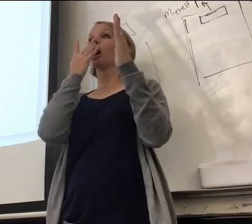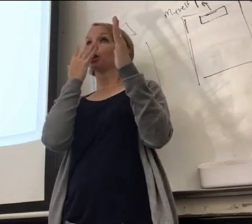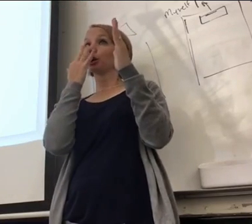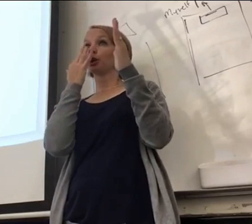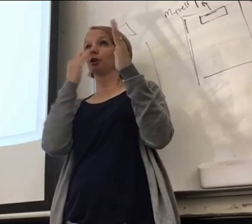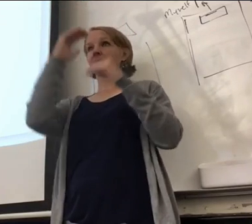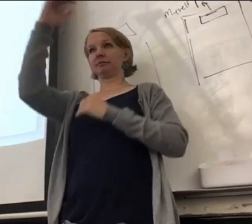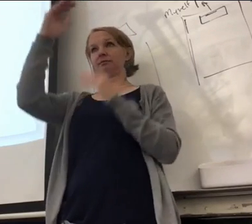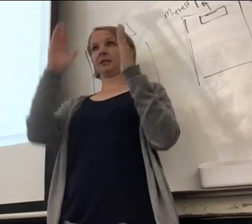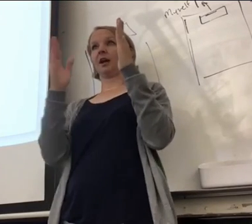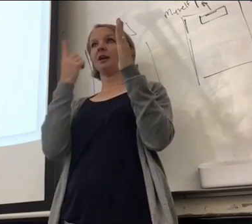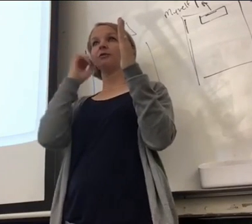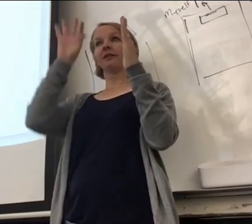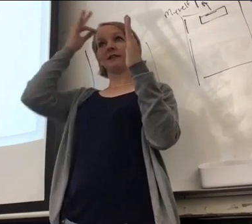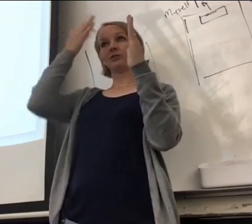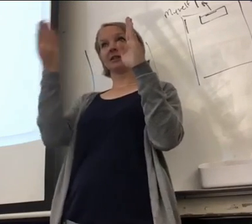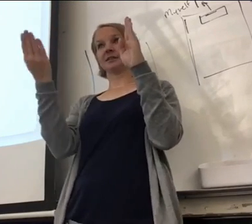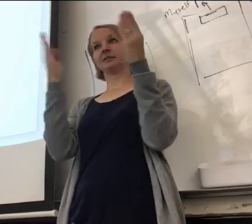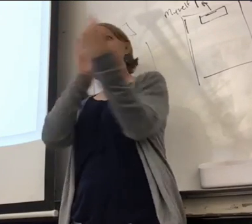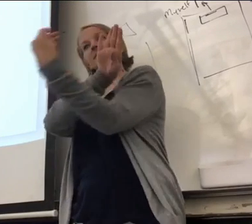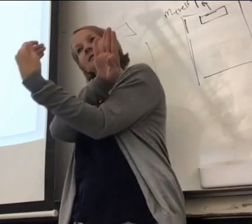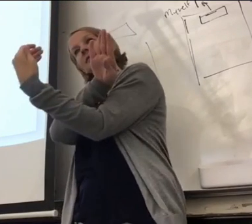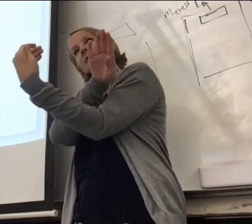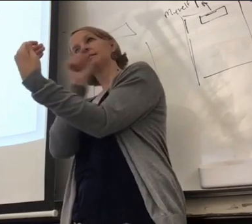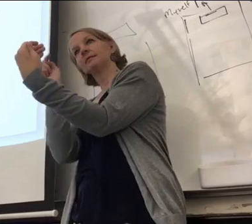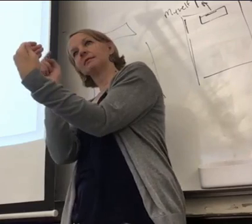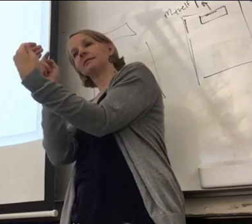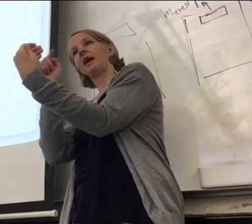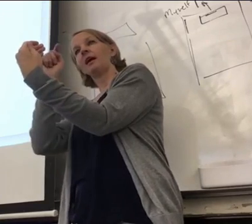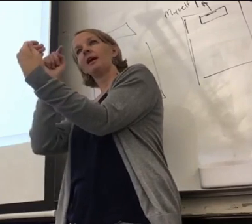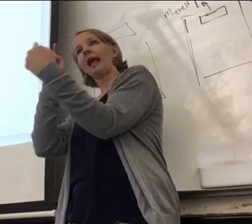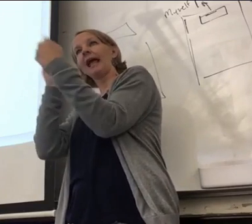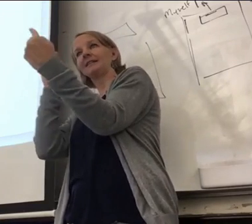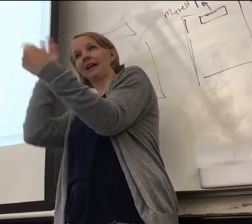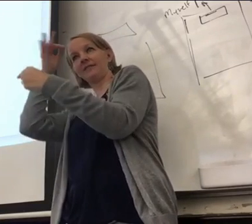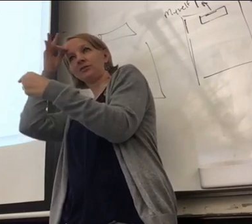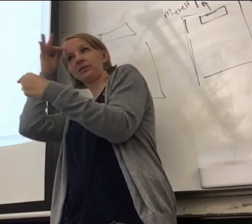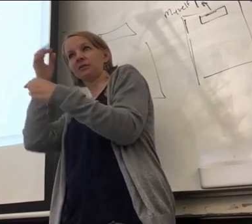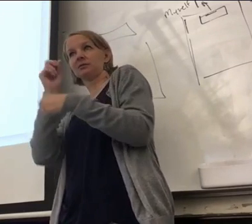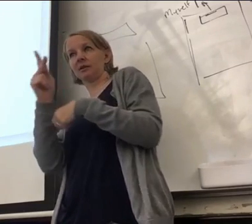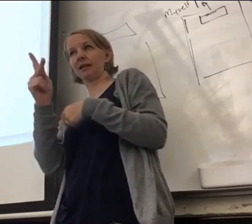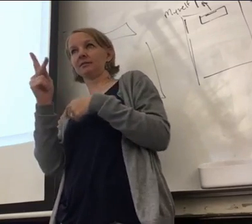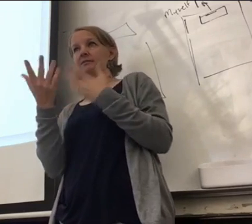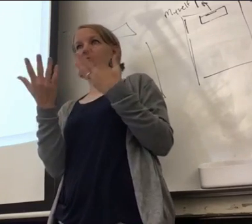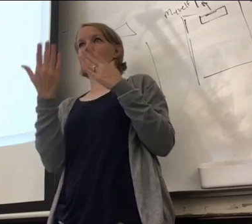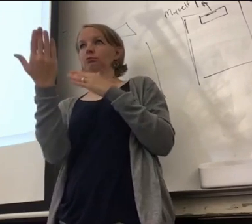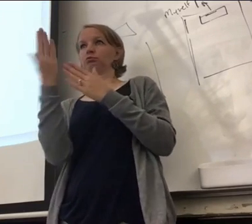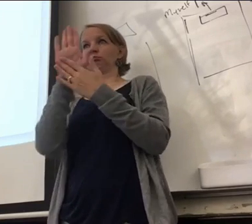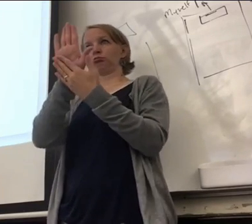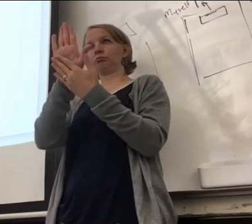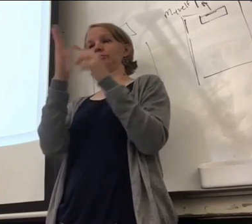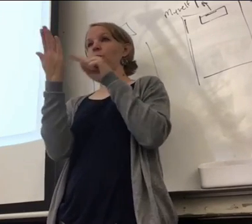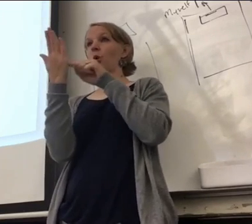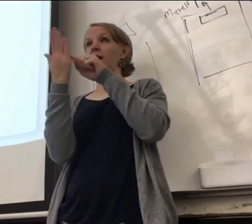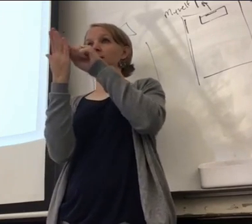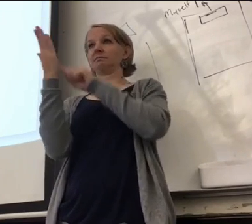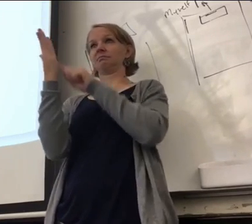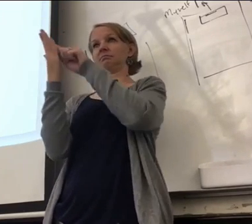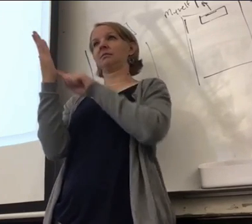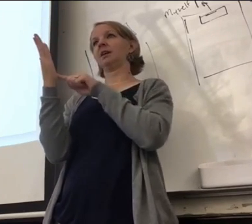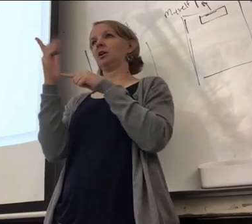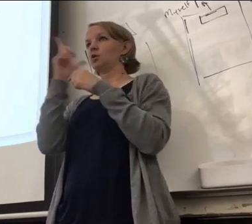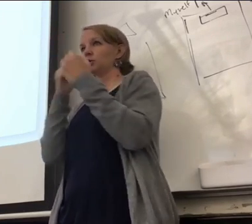side for the Federalists, on the other side, full sheet for the Federalists as well. Yes, or Anti-Federalists. Can we create this on like